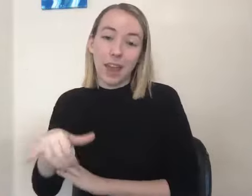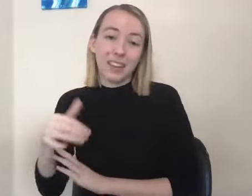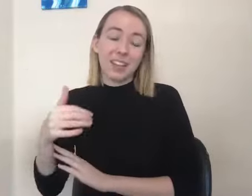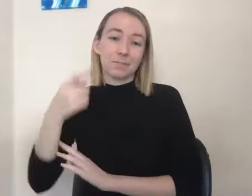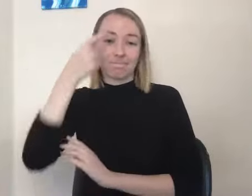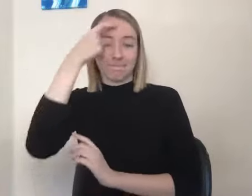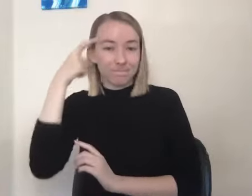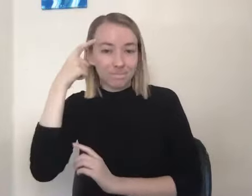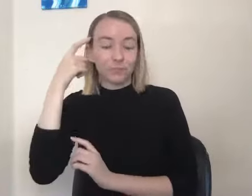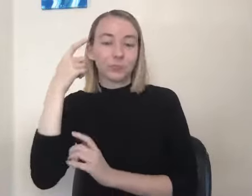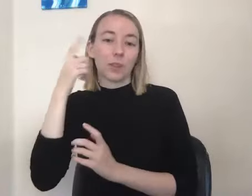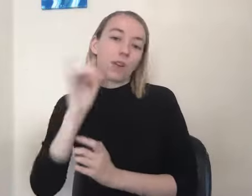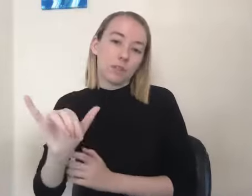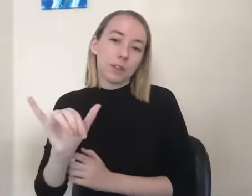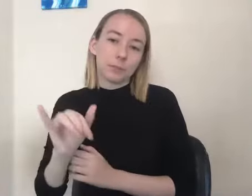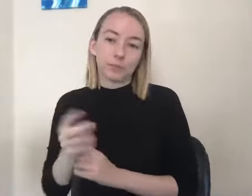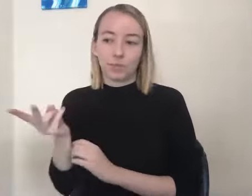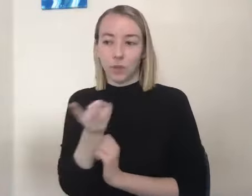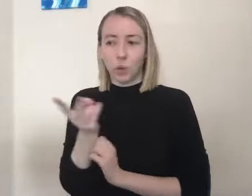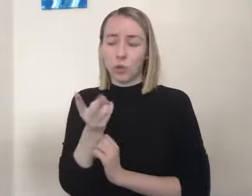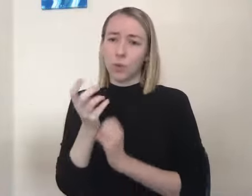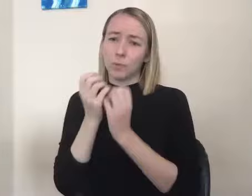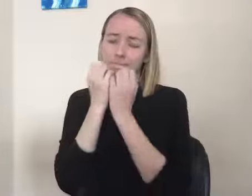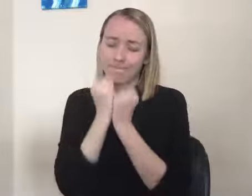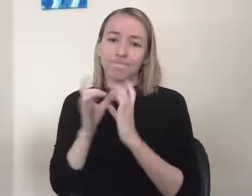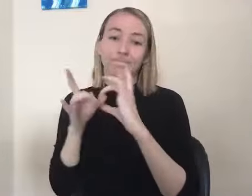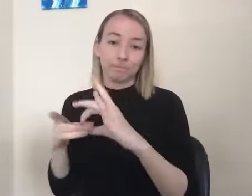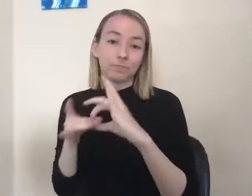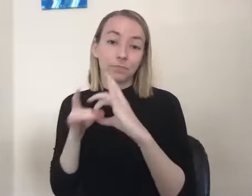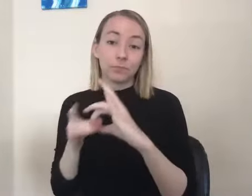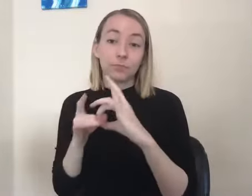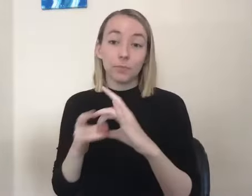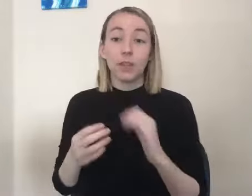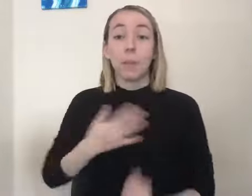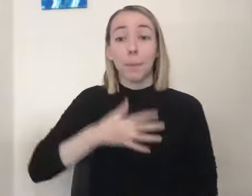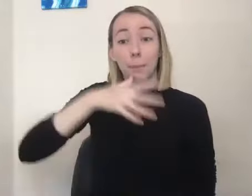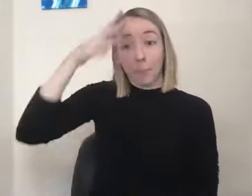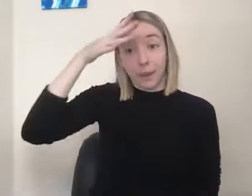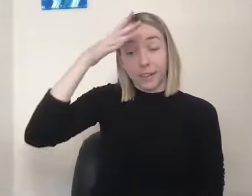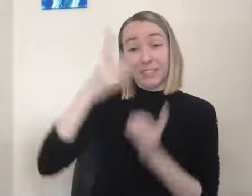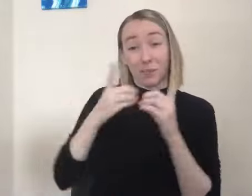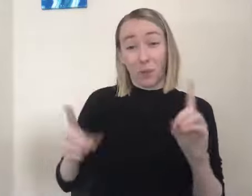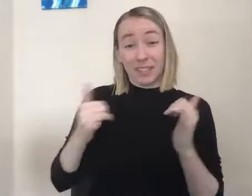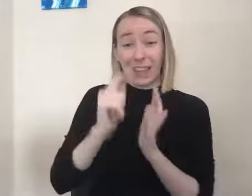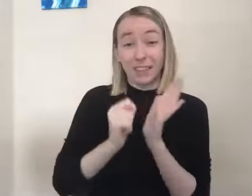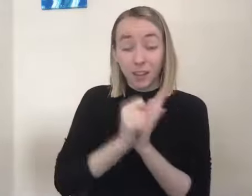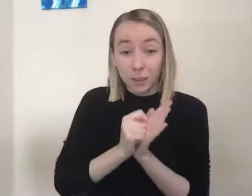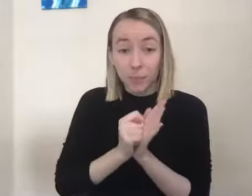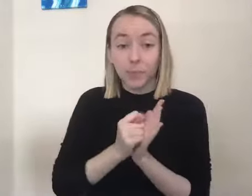accident. And James, who later on became my husband, was the person who had to live with us for the rest of his life. And